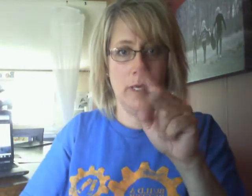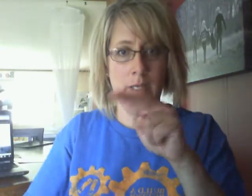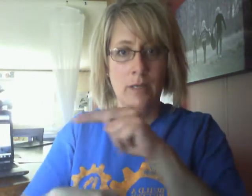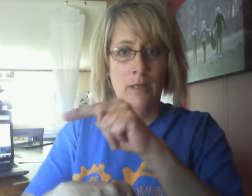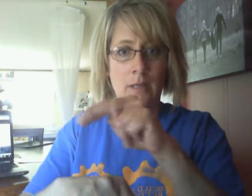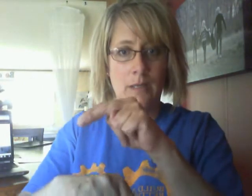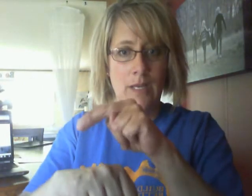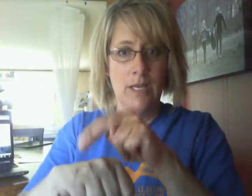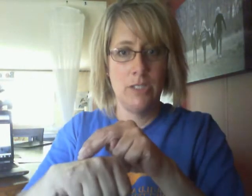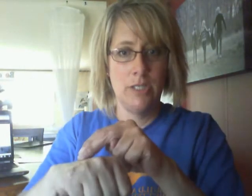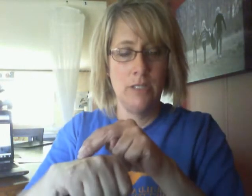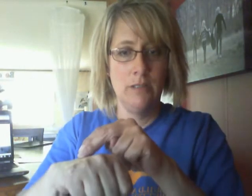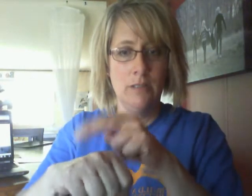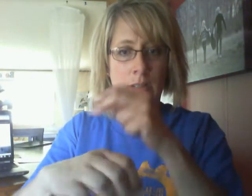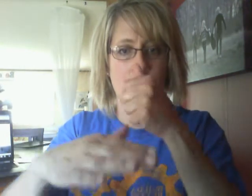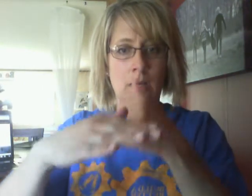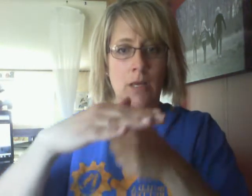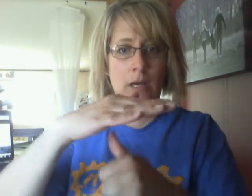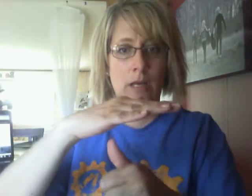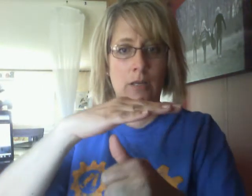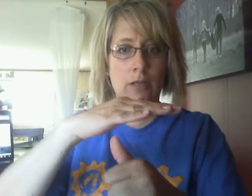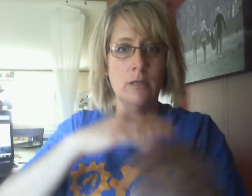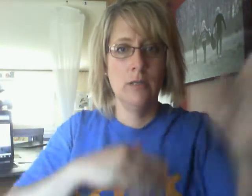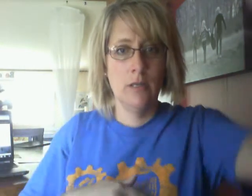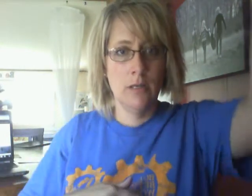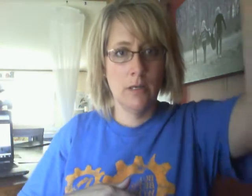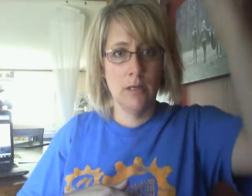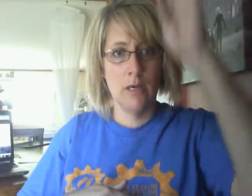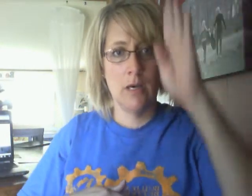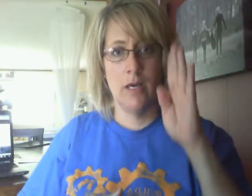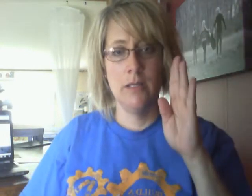one nation, under God,